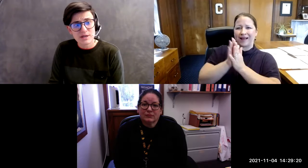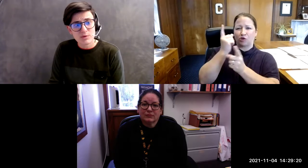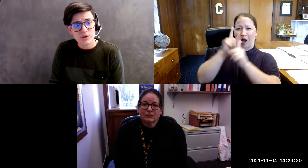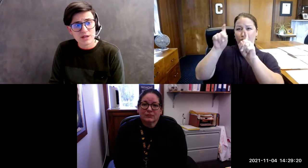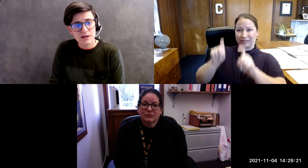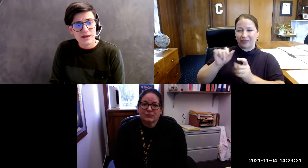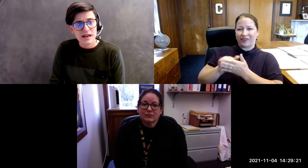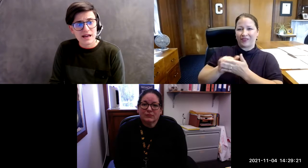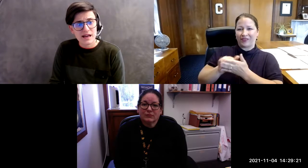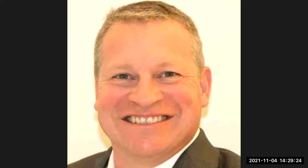being promoted.